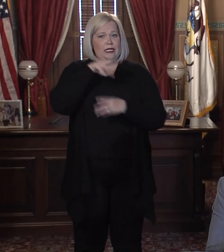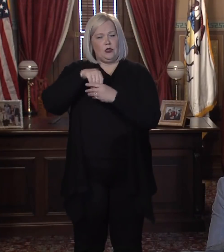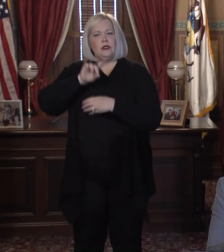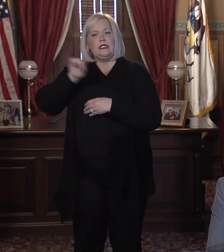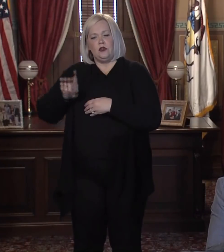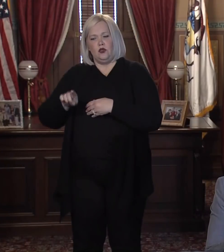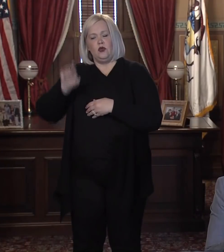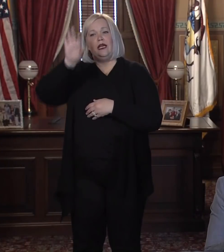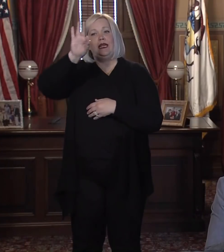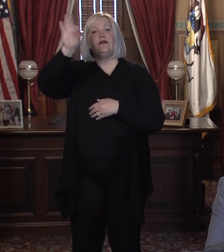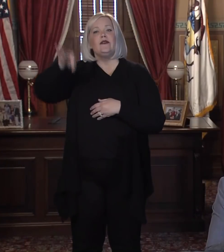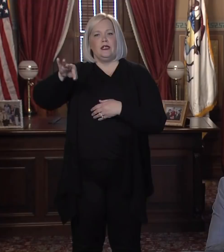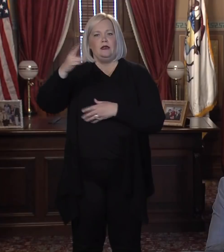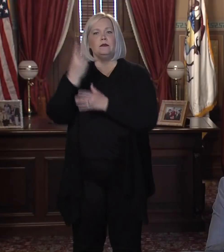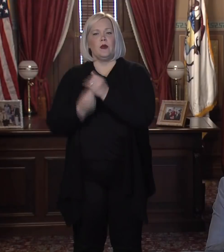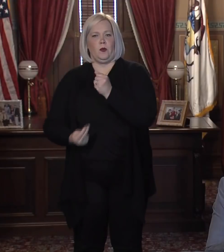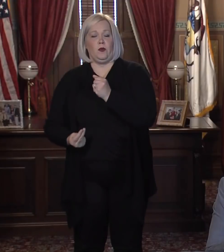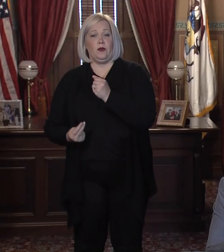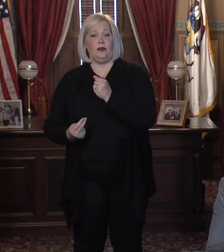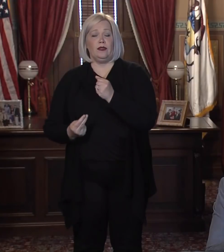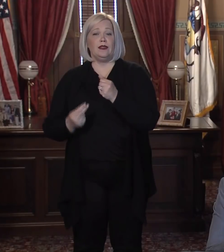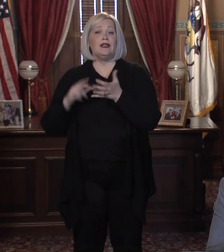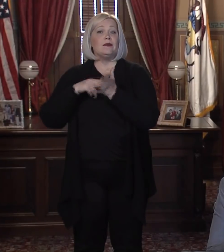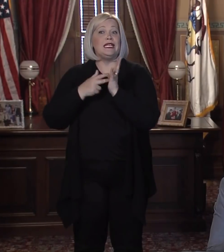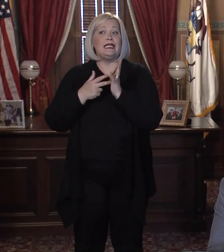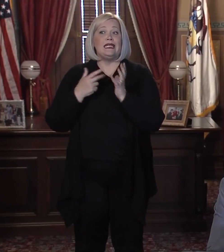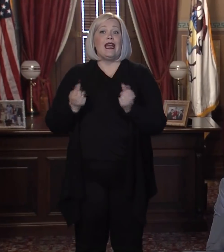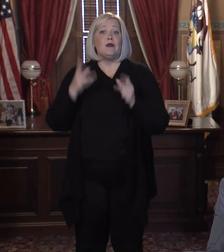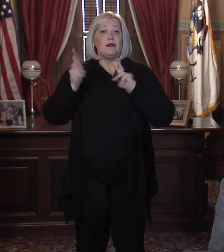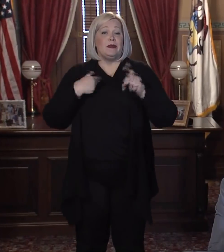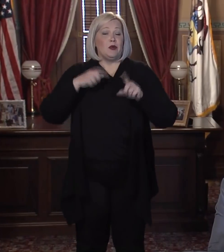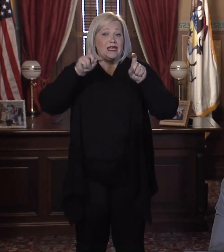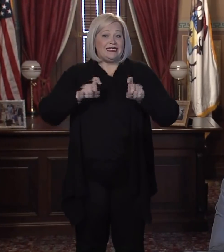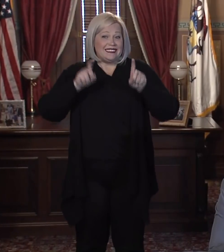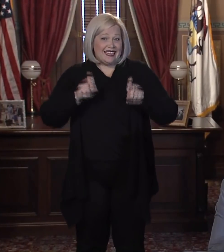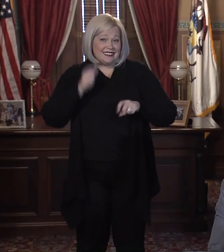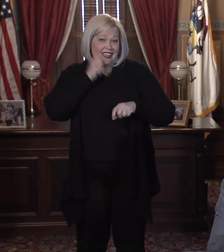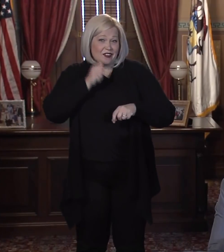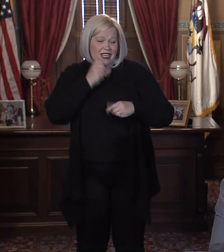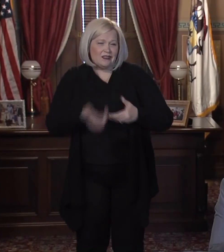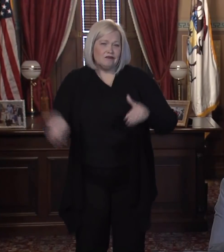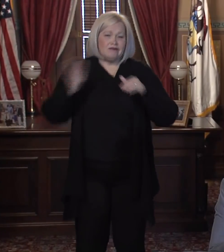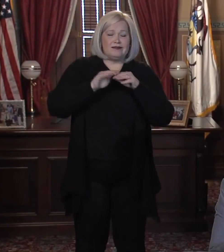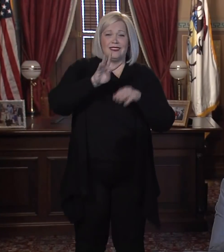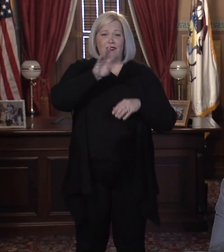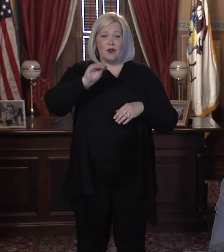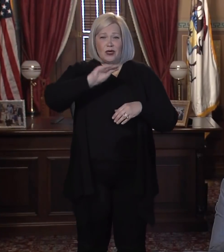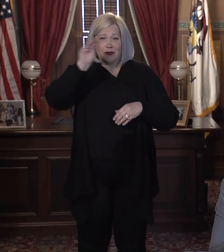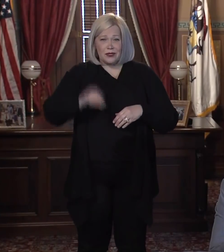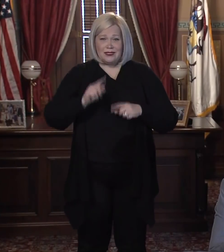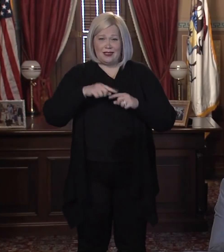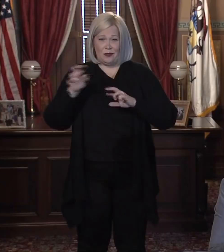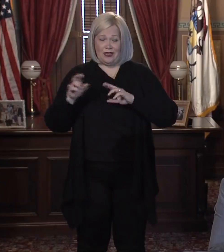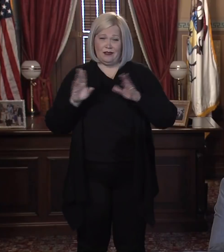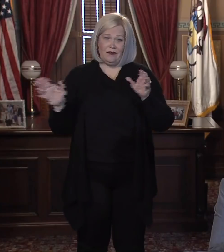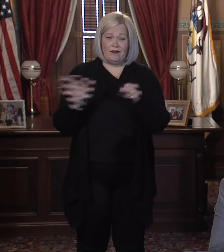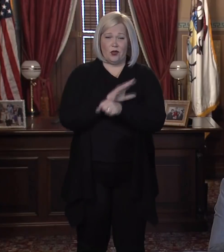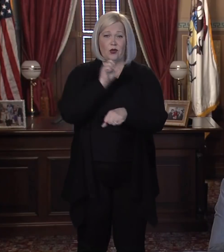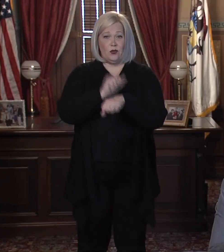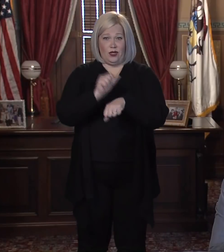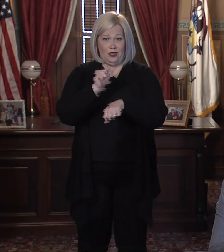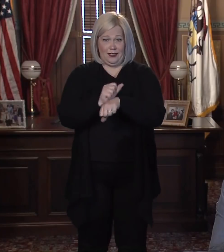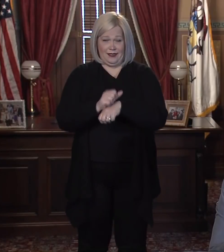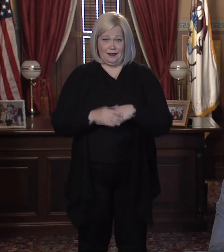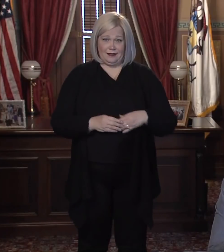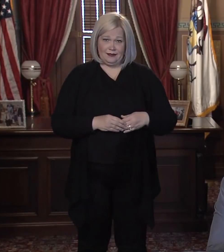and Flint. This will increase our testing capacity by 40% when it is fully operational.